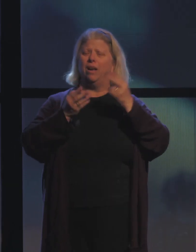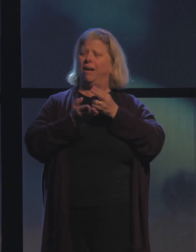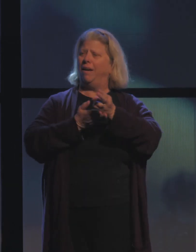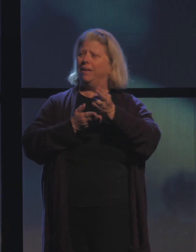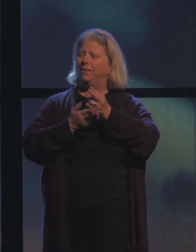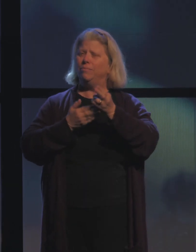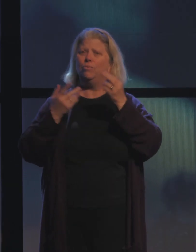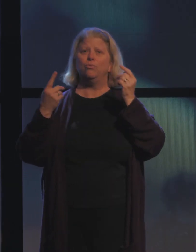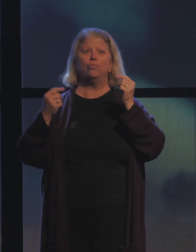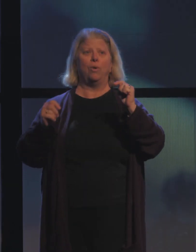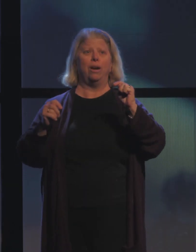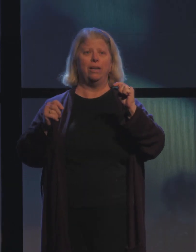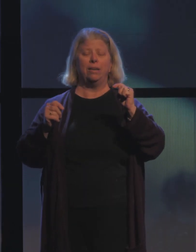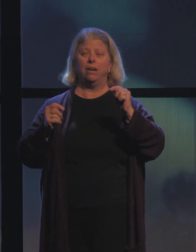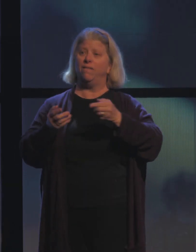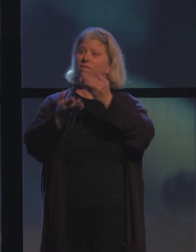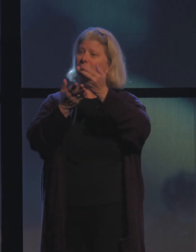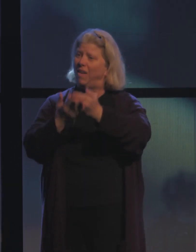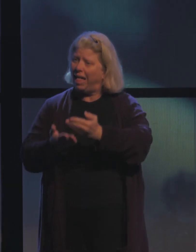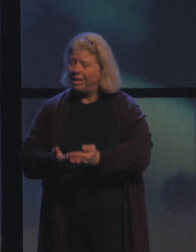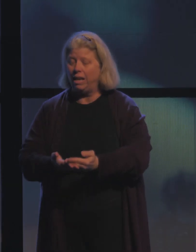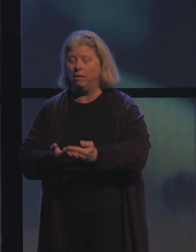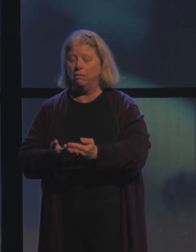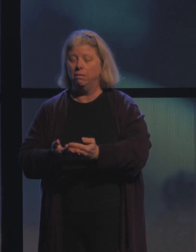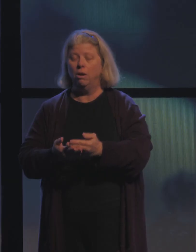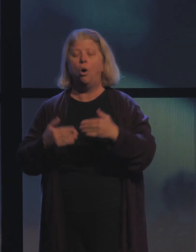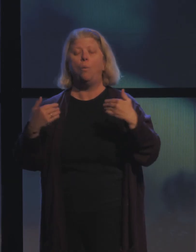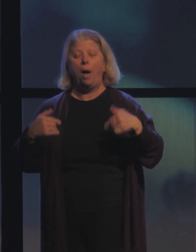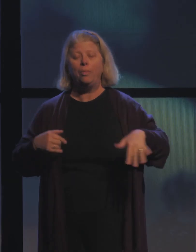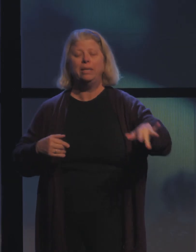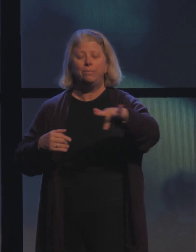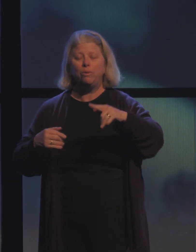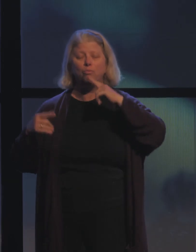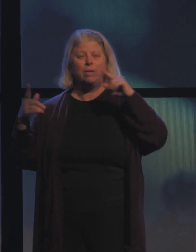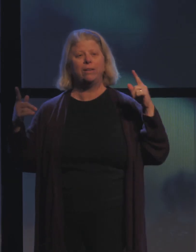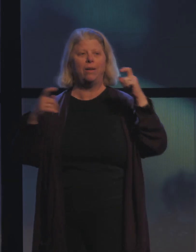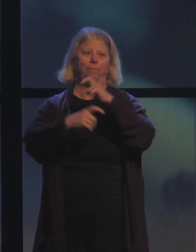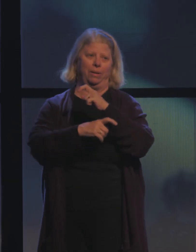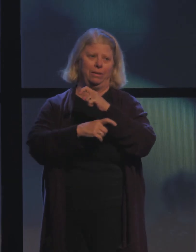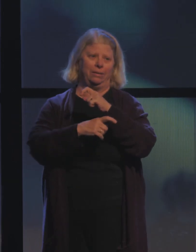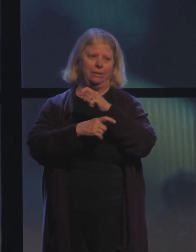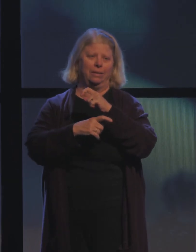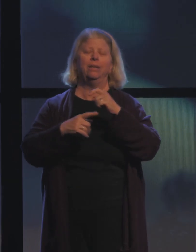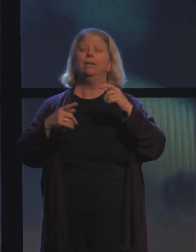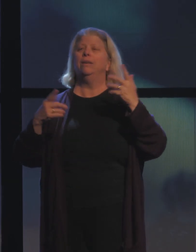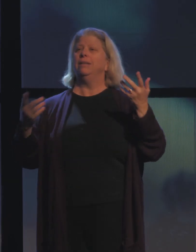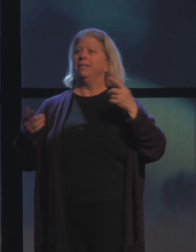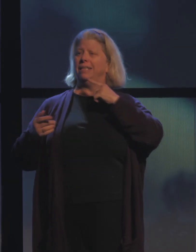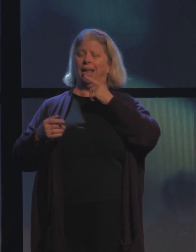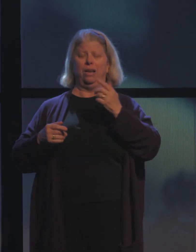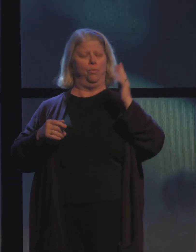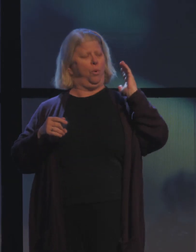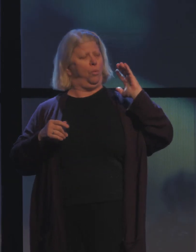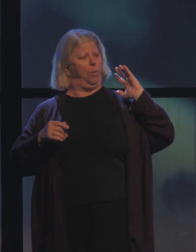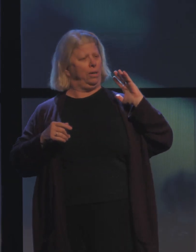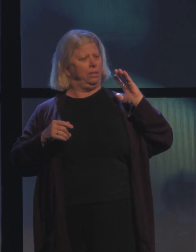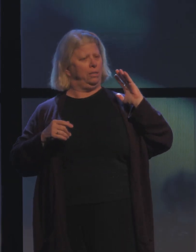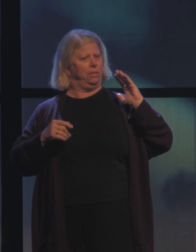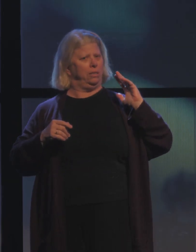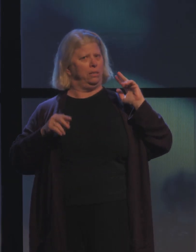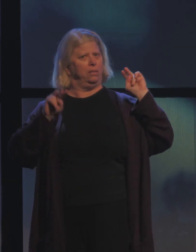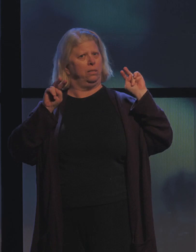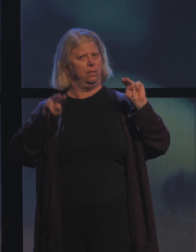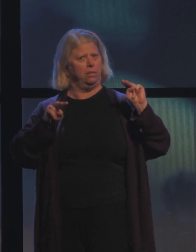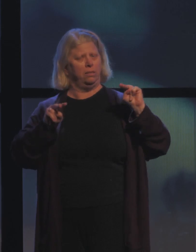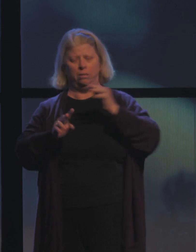honestly trying to validate the complexity of this space. The complexity of holding to what was and the threshold of